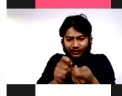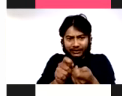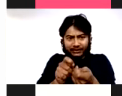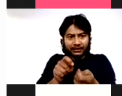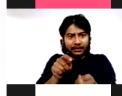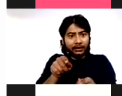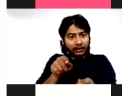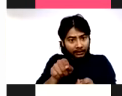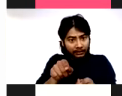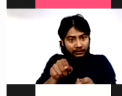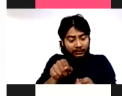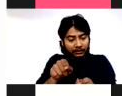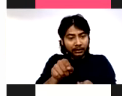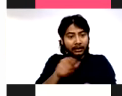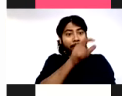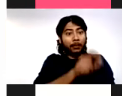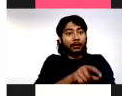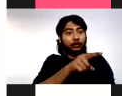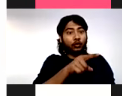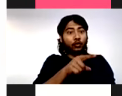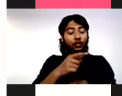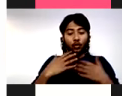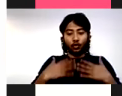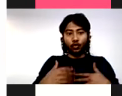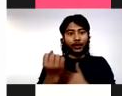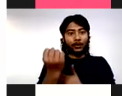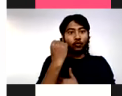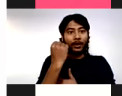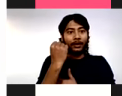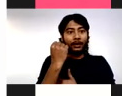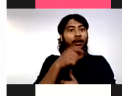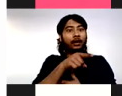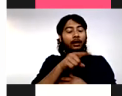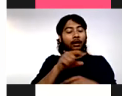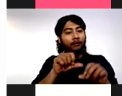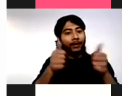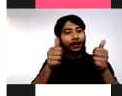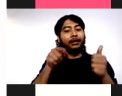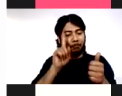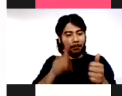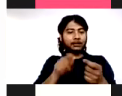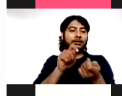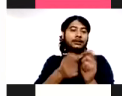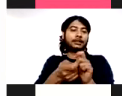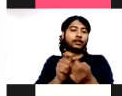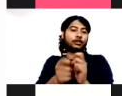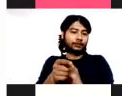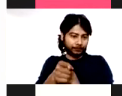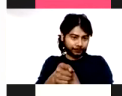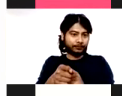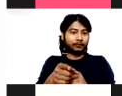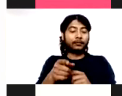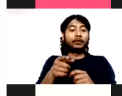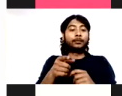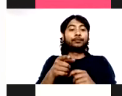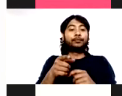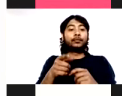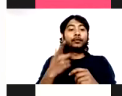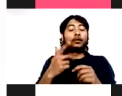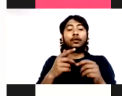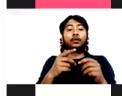human rights and fundamental freedoms. So I'm not touching universal design. We did it earlier, but Article 9 on